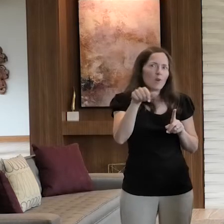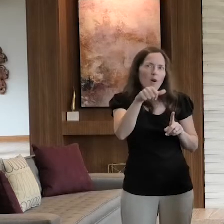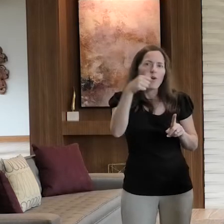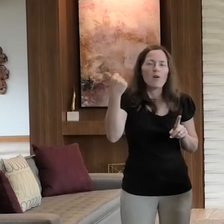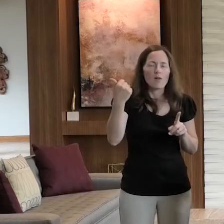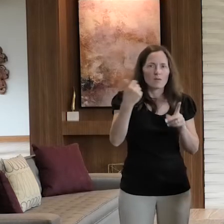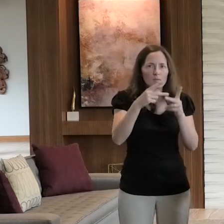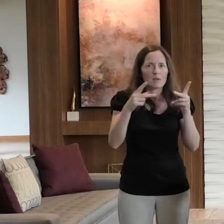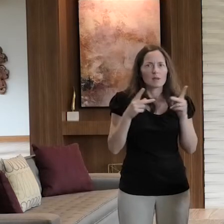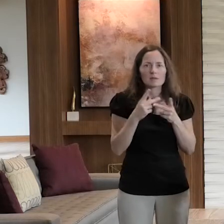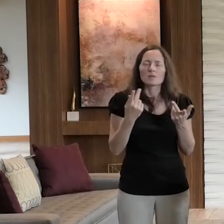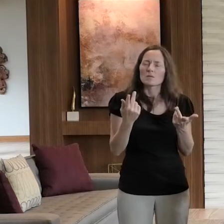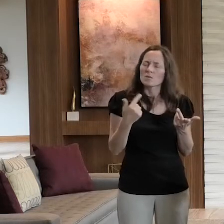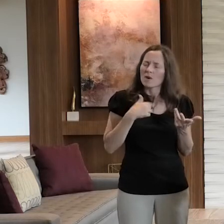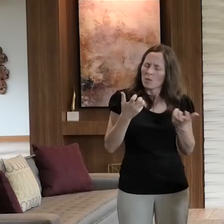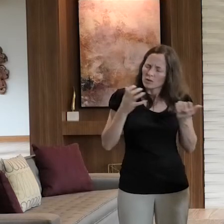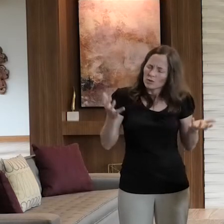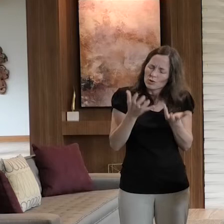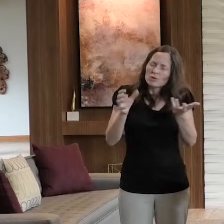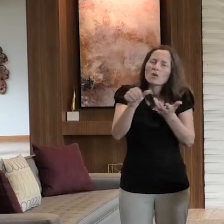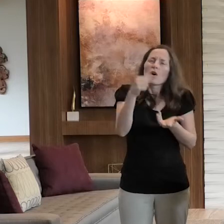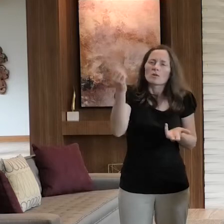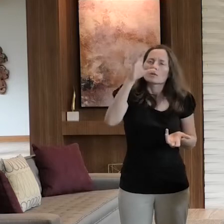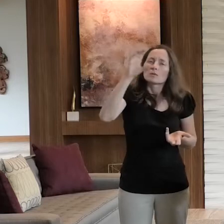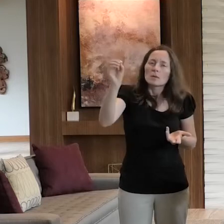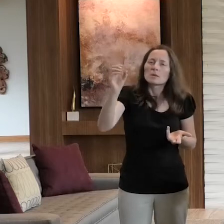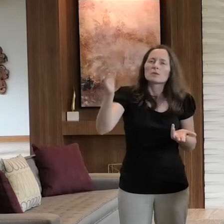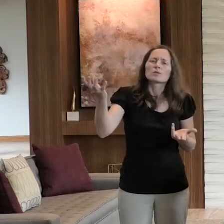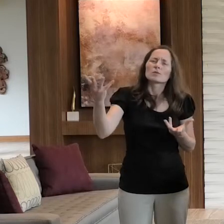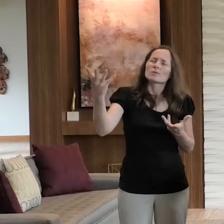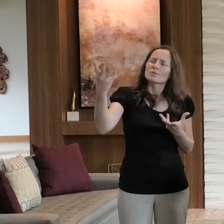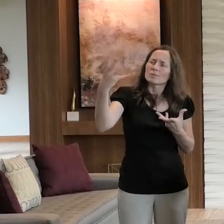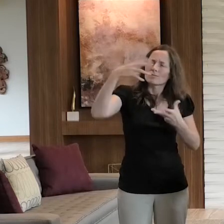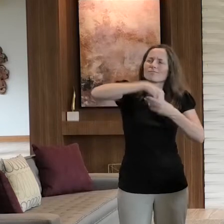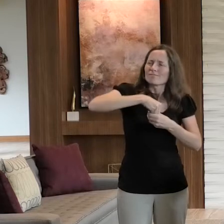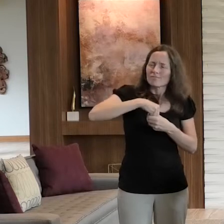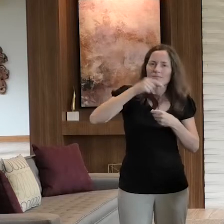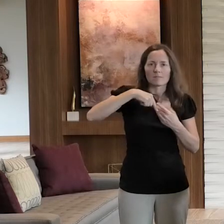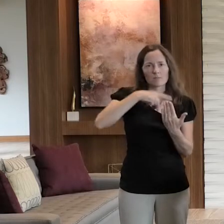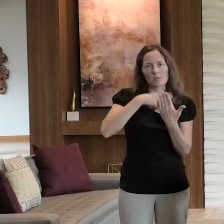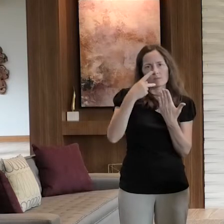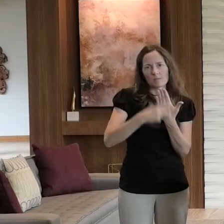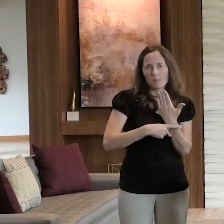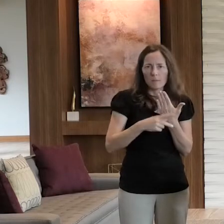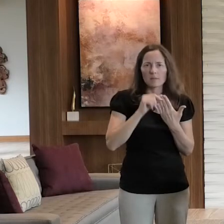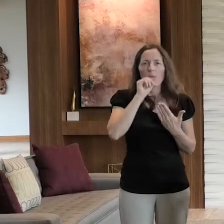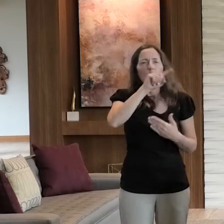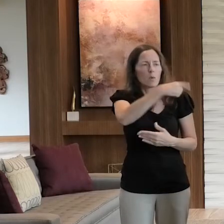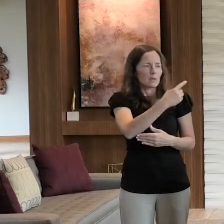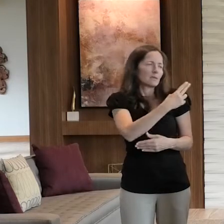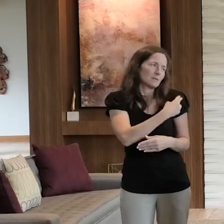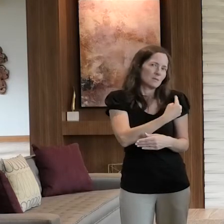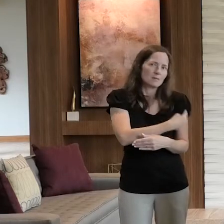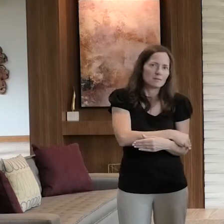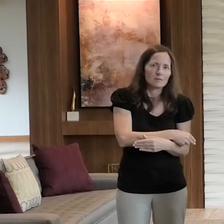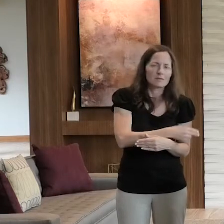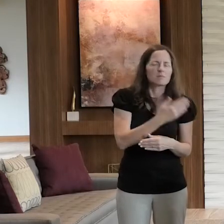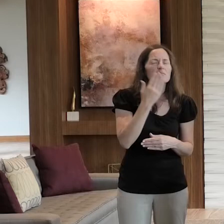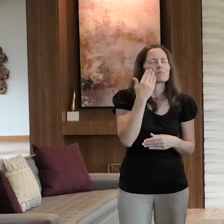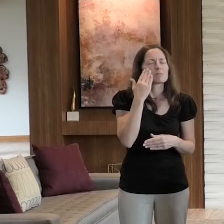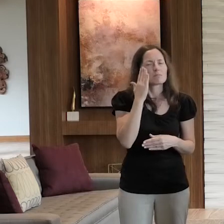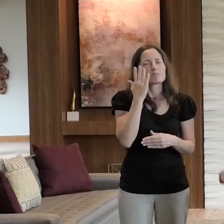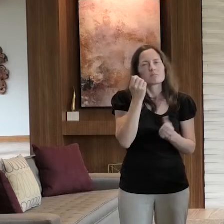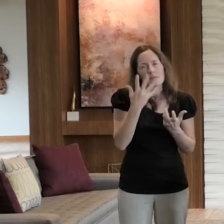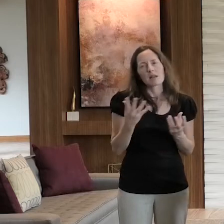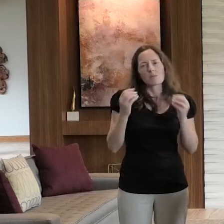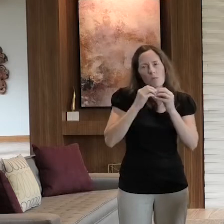get on board with this partnership, because this is really a first step, but I know this will be one of many other businesses and organizations coming